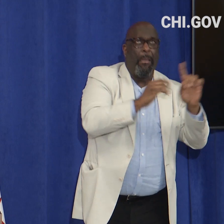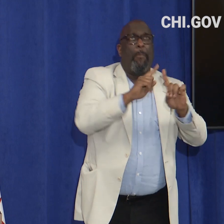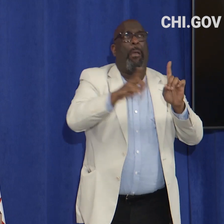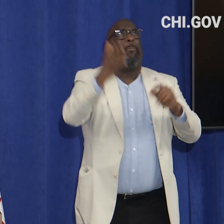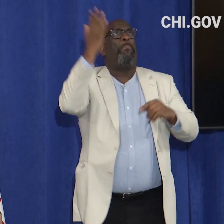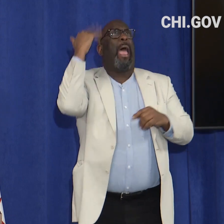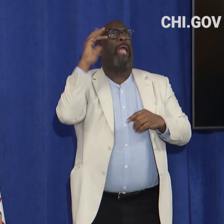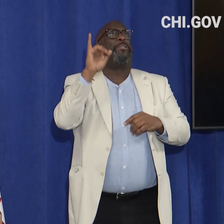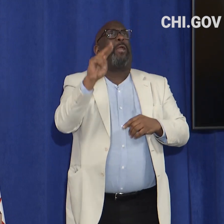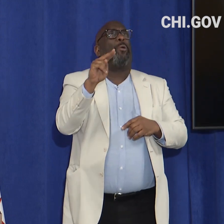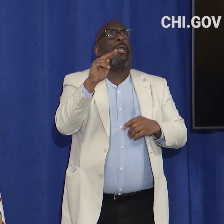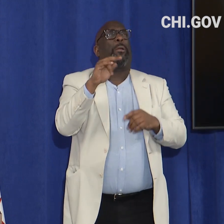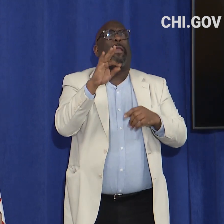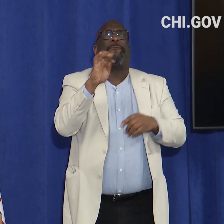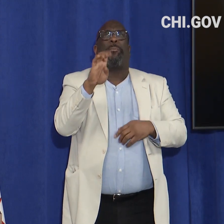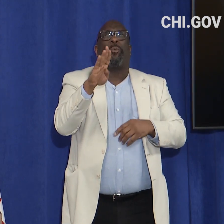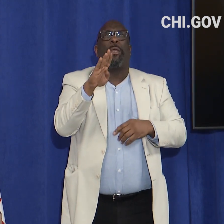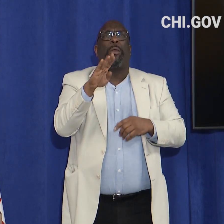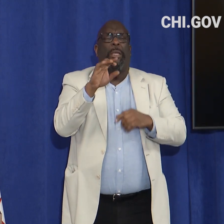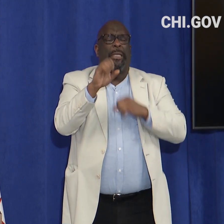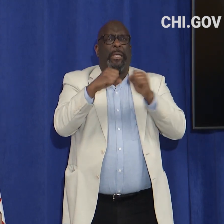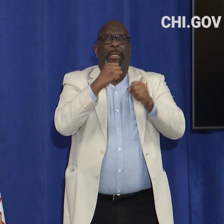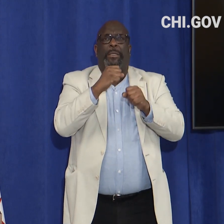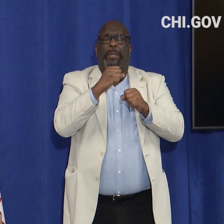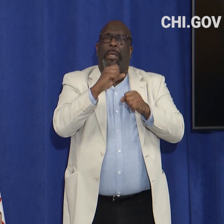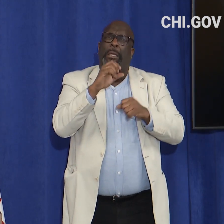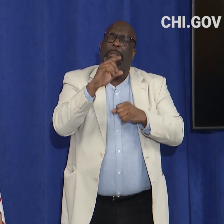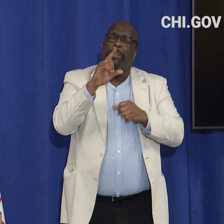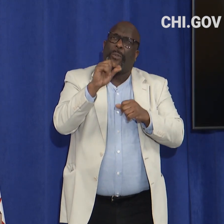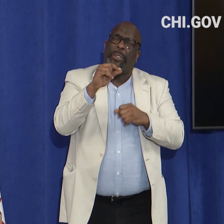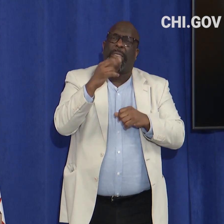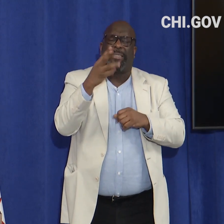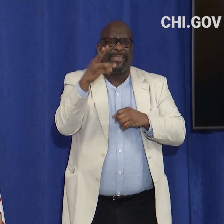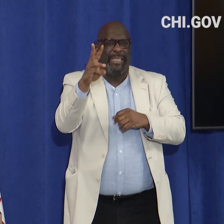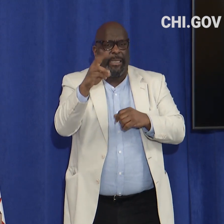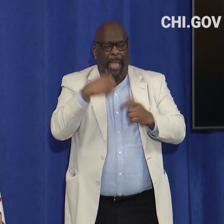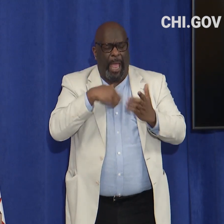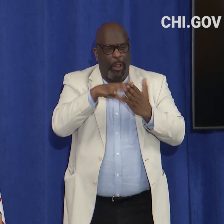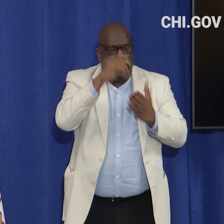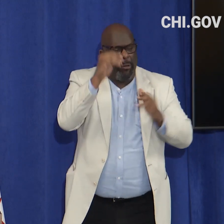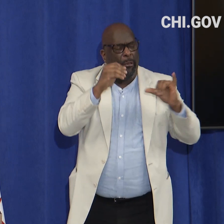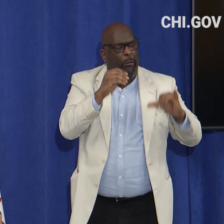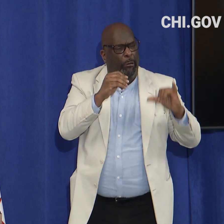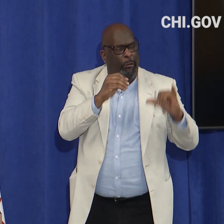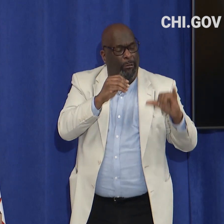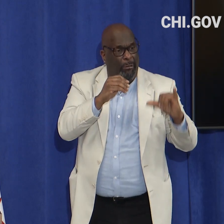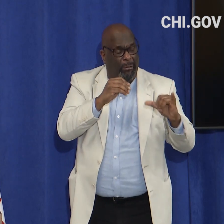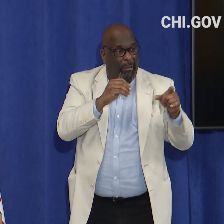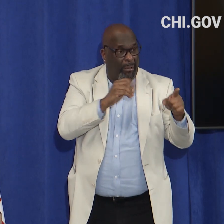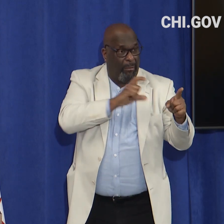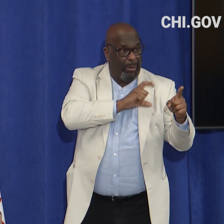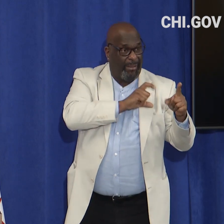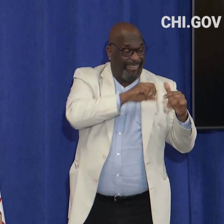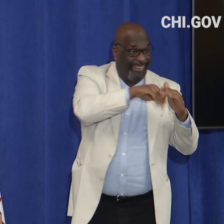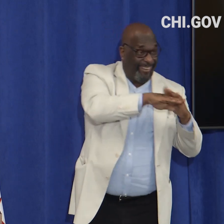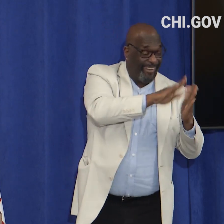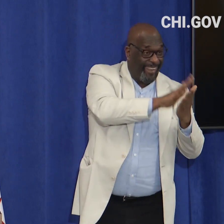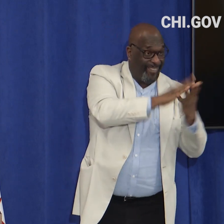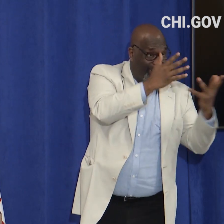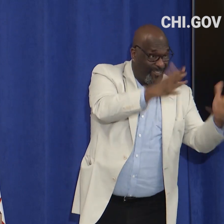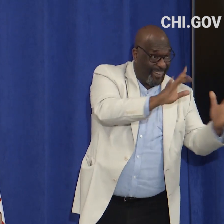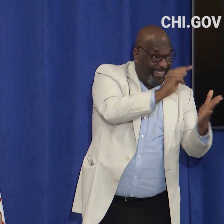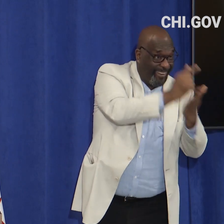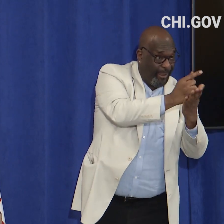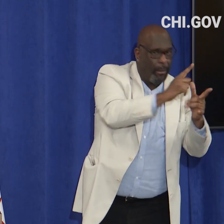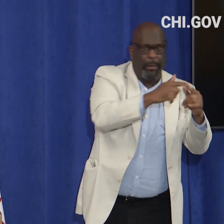in January, February of 16, when I learned that after police officers left the academy, there was